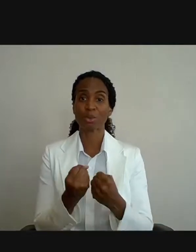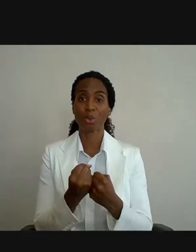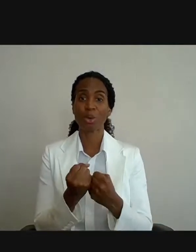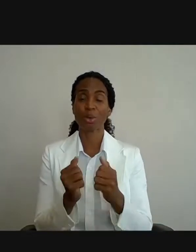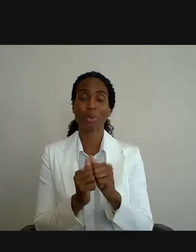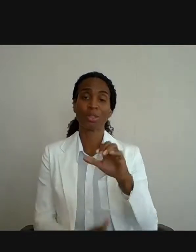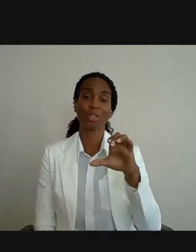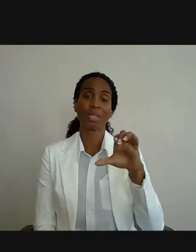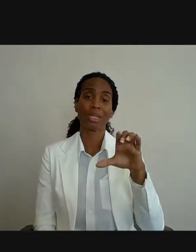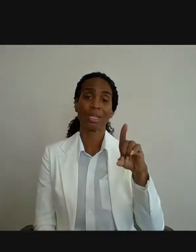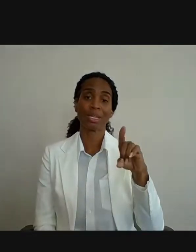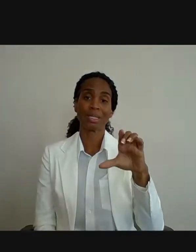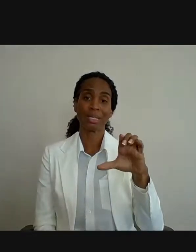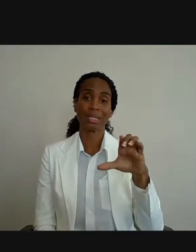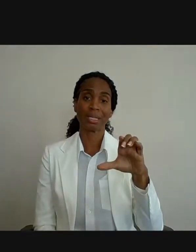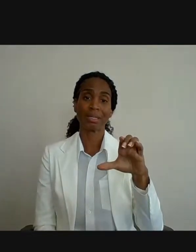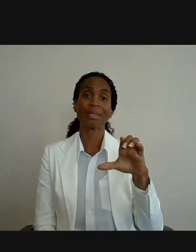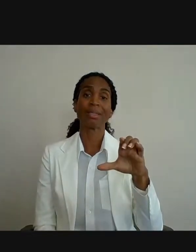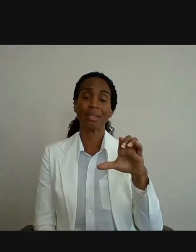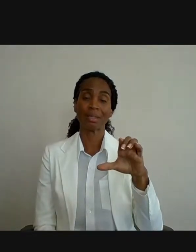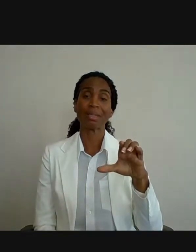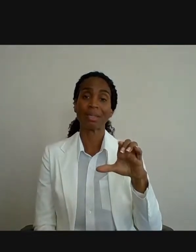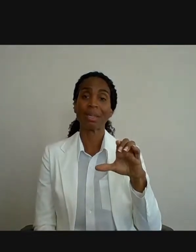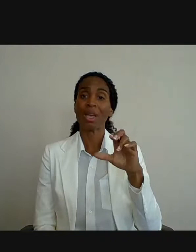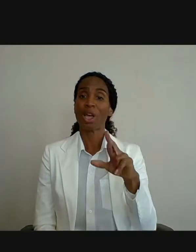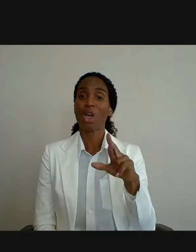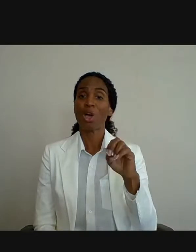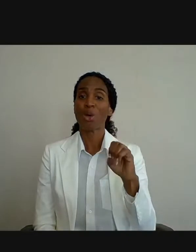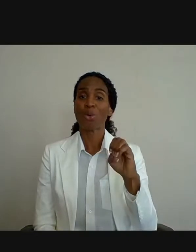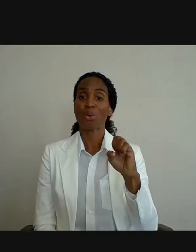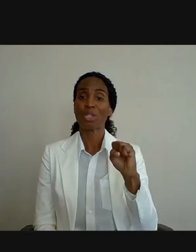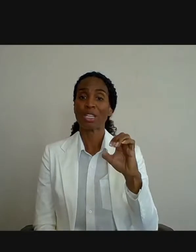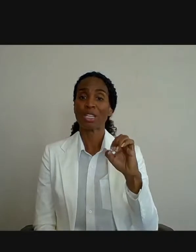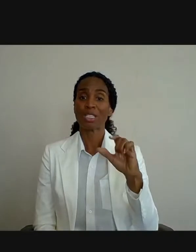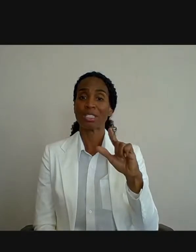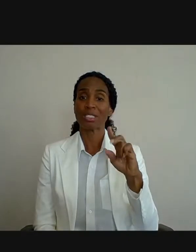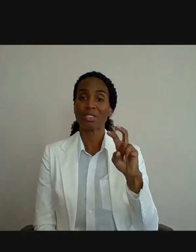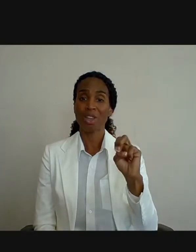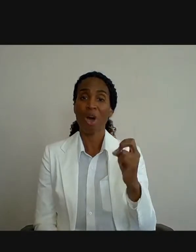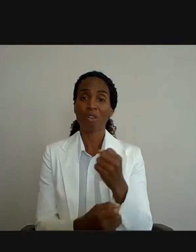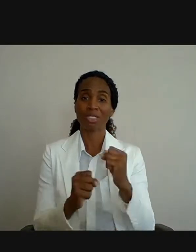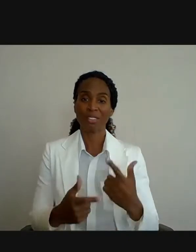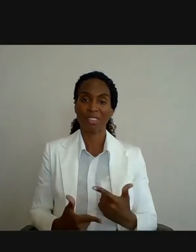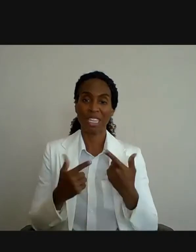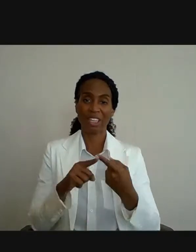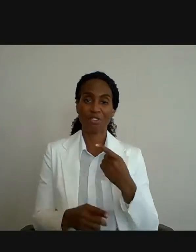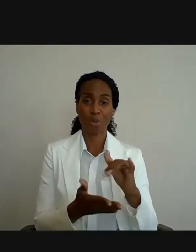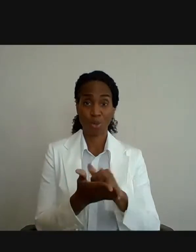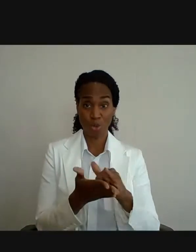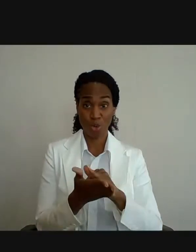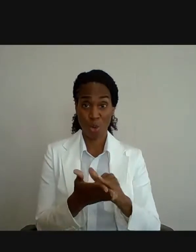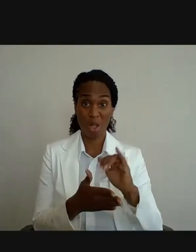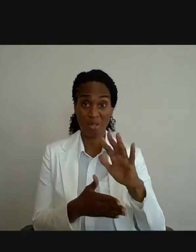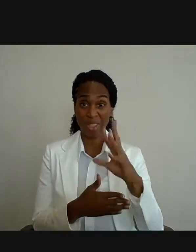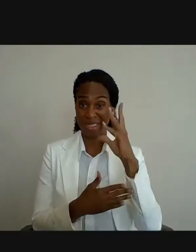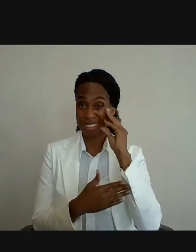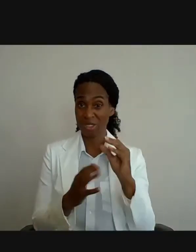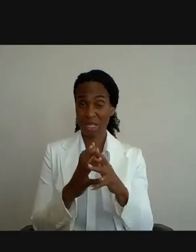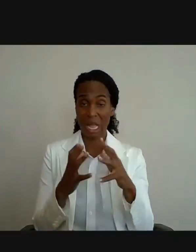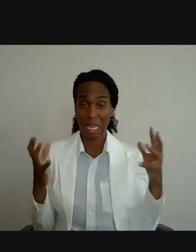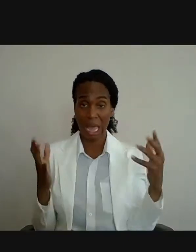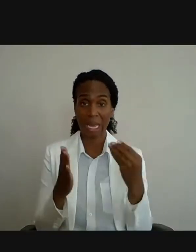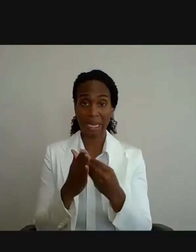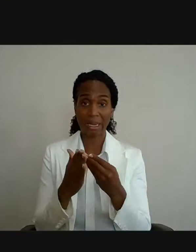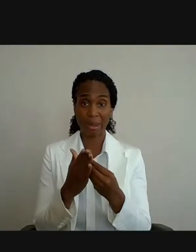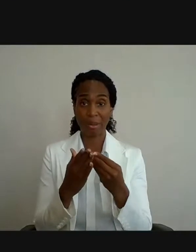Disease Control, Results Saving Lives out of New York, whose expertise and a lot of funding